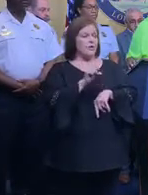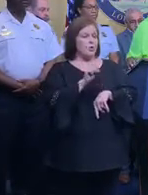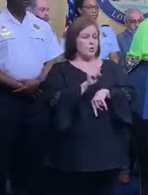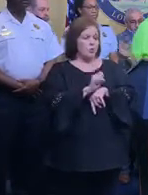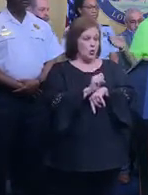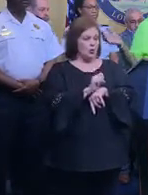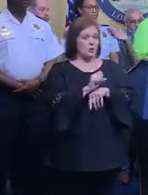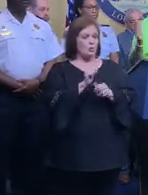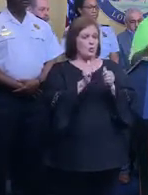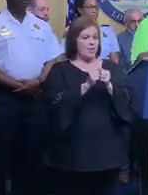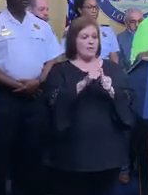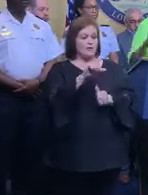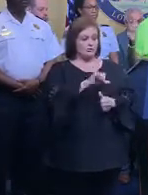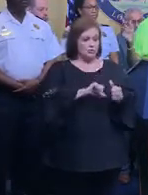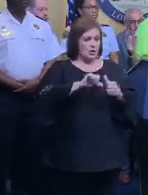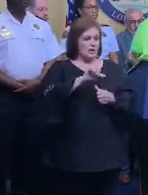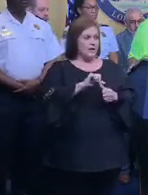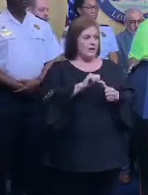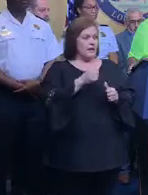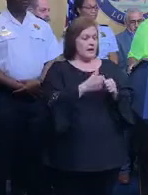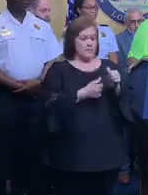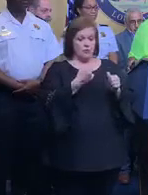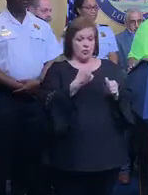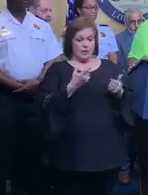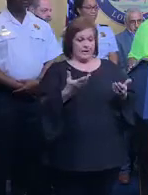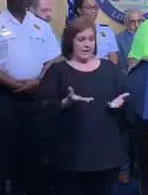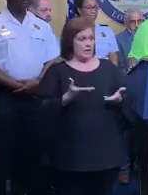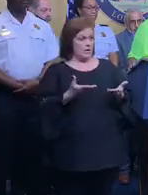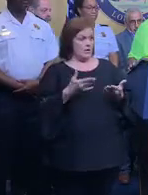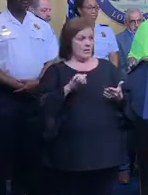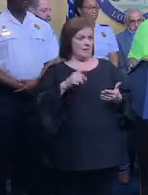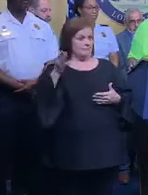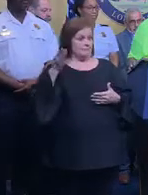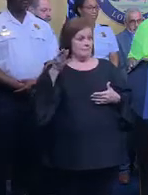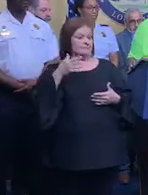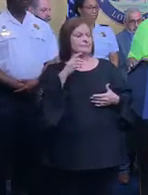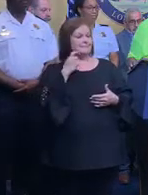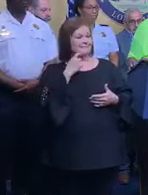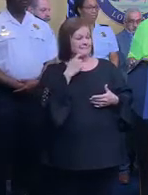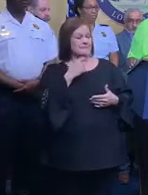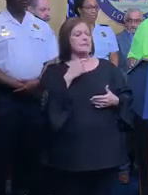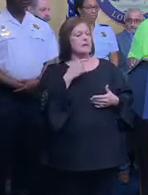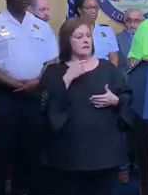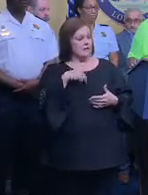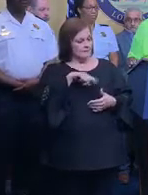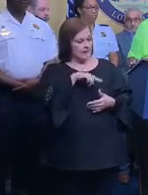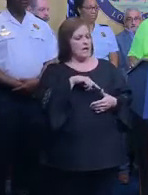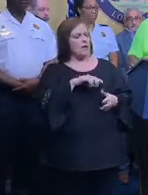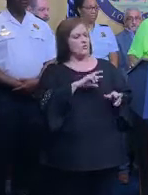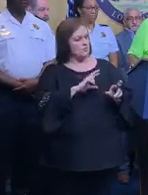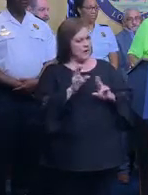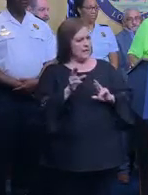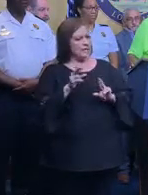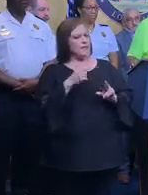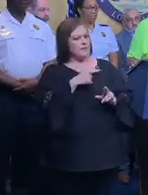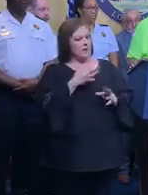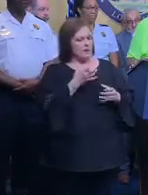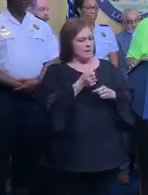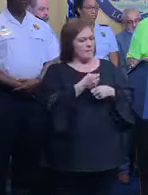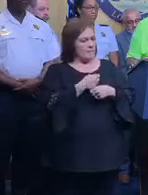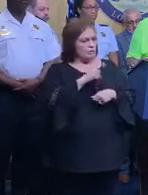dependent on each other. Now, everybody who's on this side who has spoken this morning is committed to making sure that each and every one of the people listening to this is